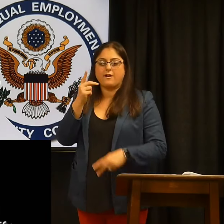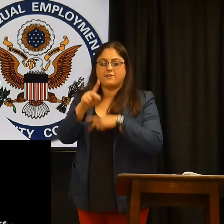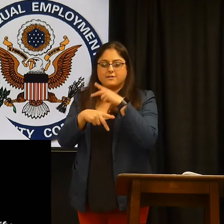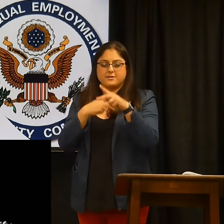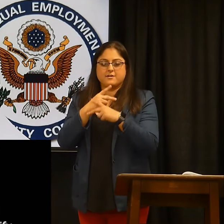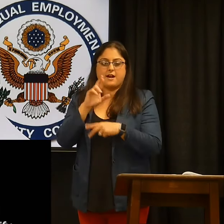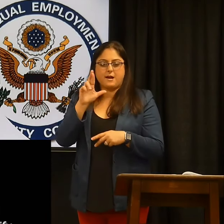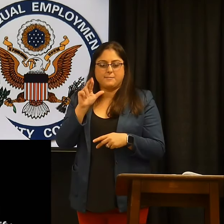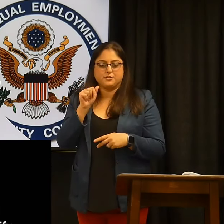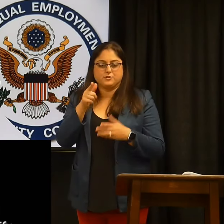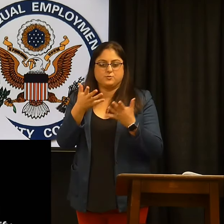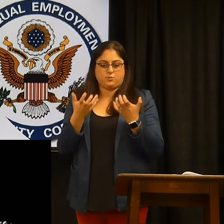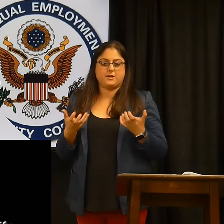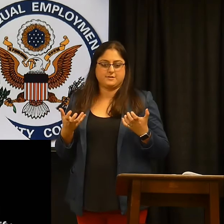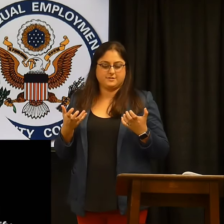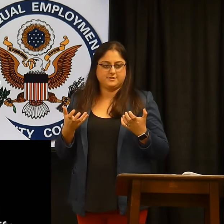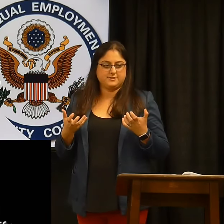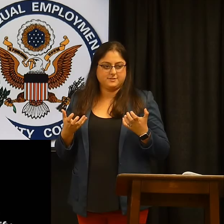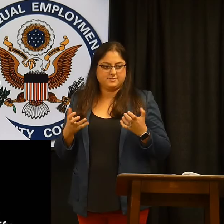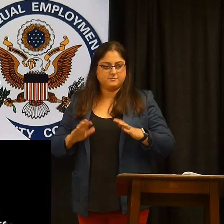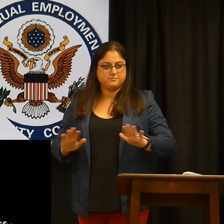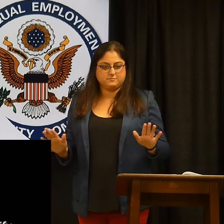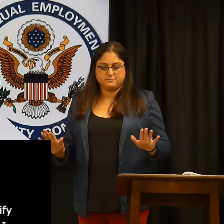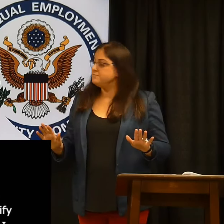accommodation. What kind of reasonable accommodation do you need?